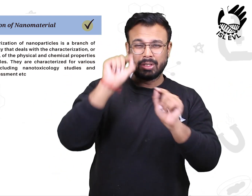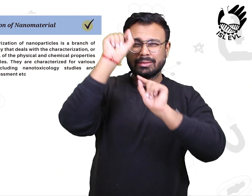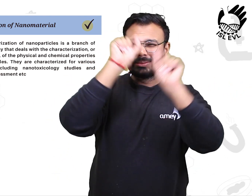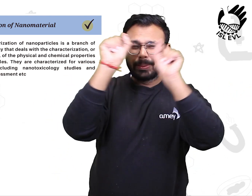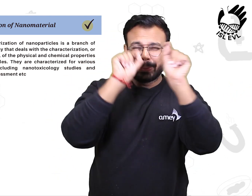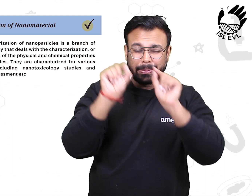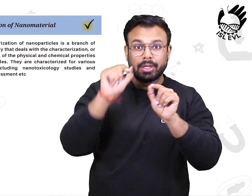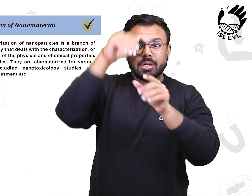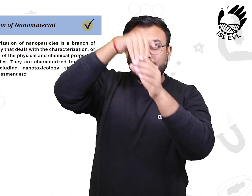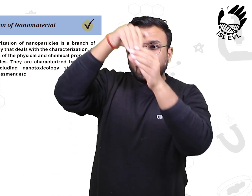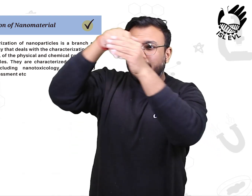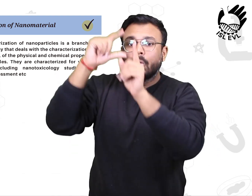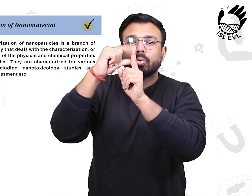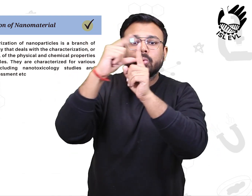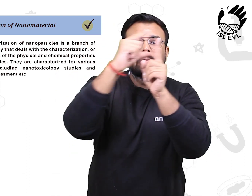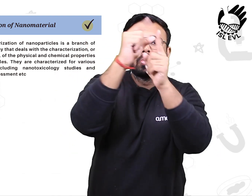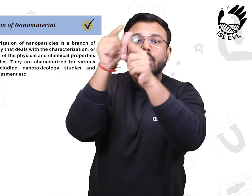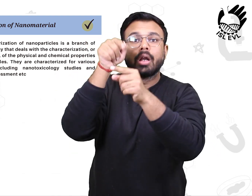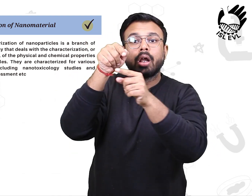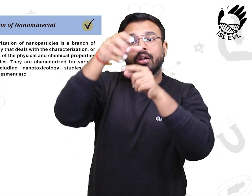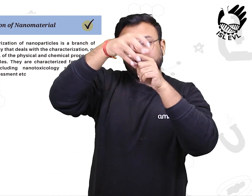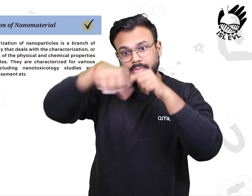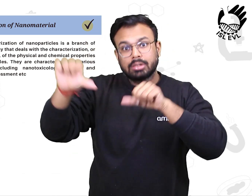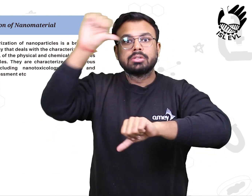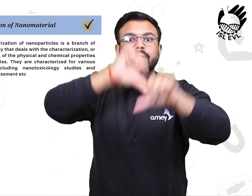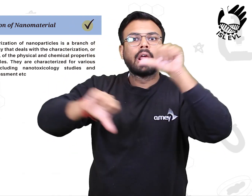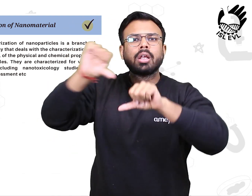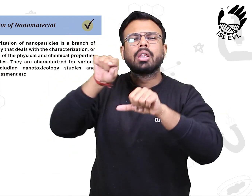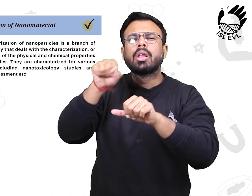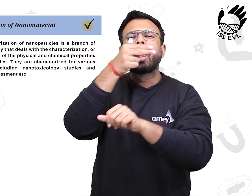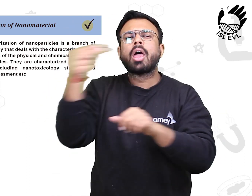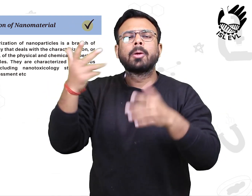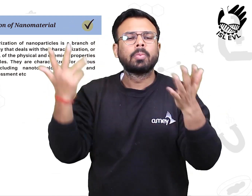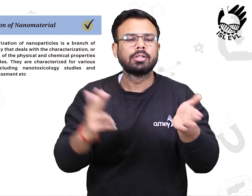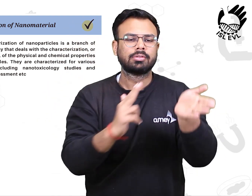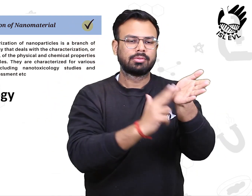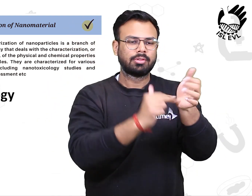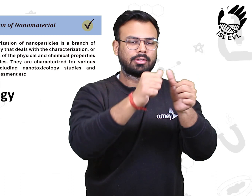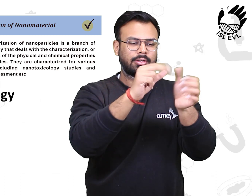The characterization of nanoparticles is a branch of